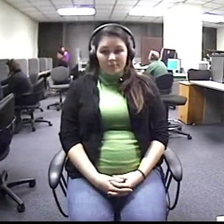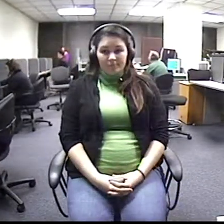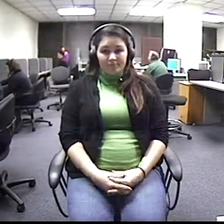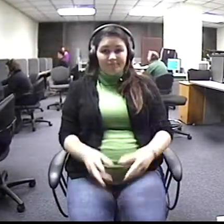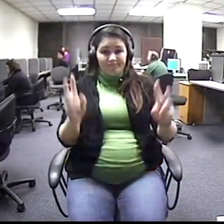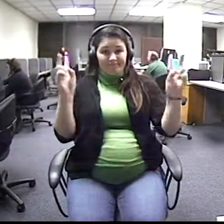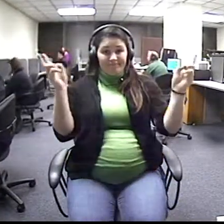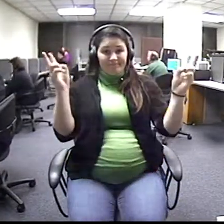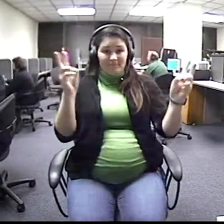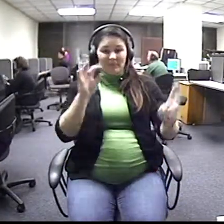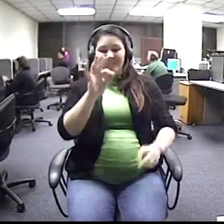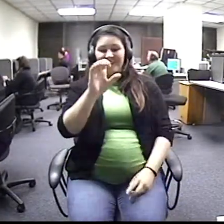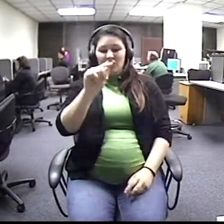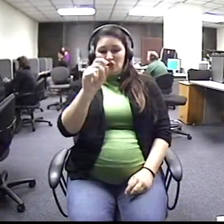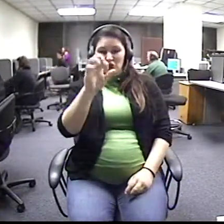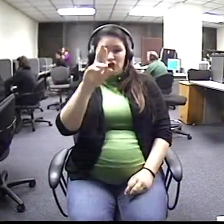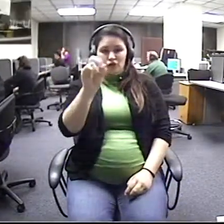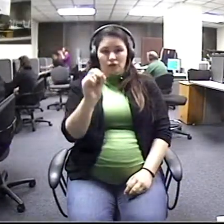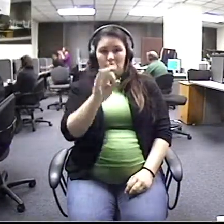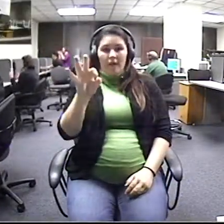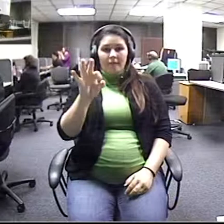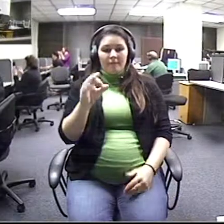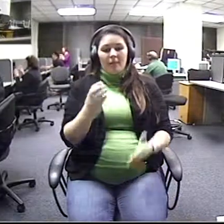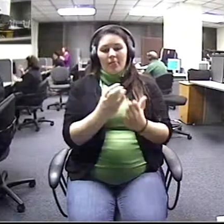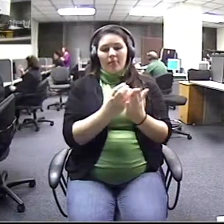title is Features of the Constitution.